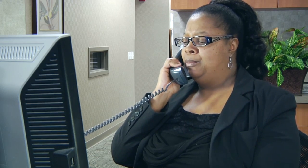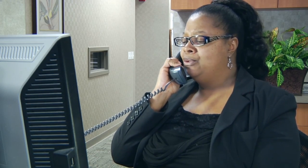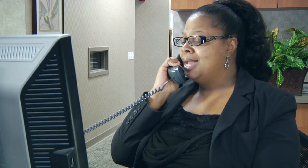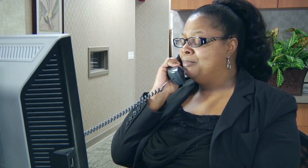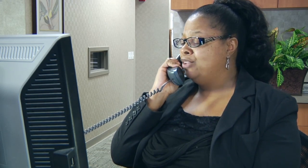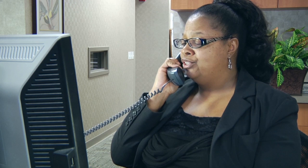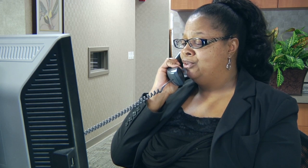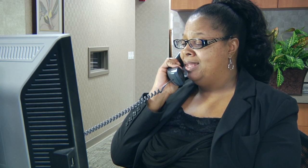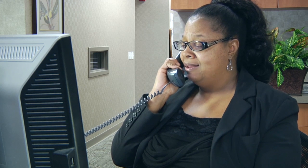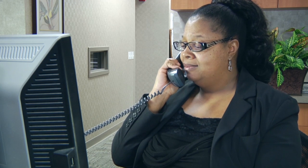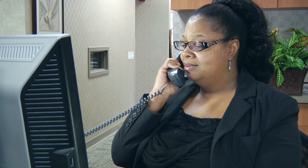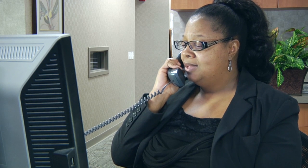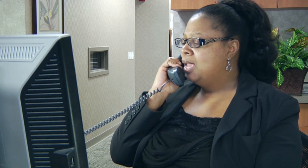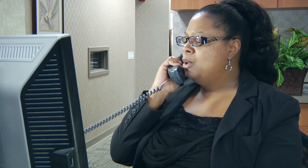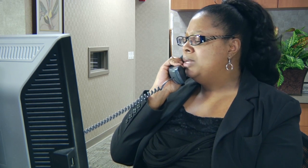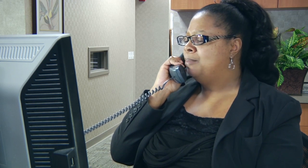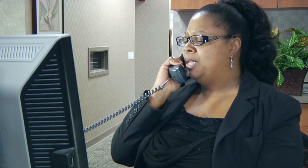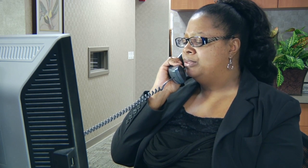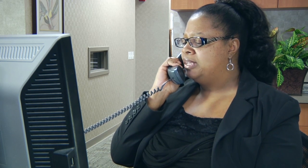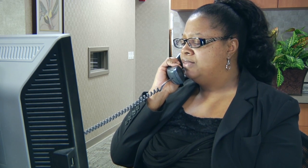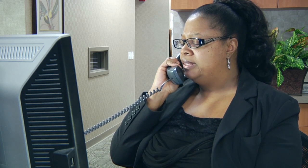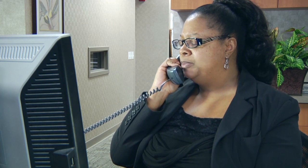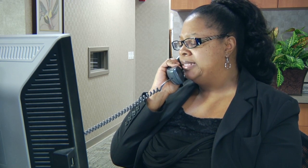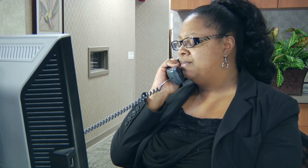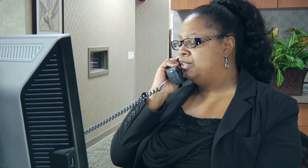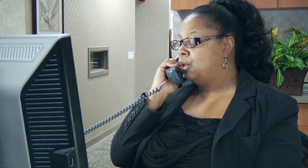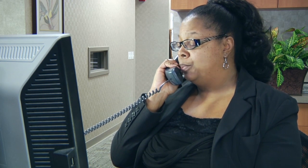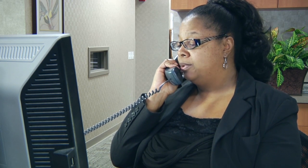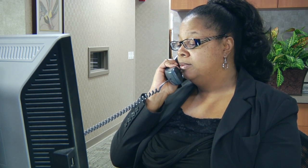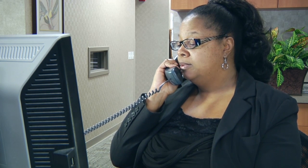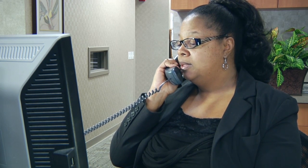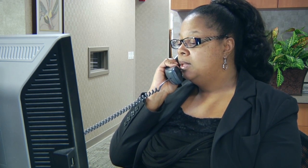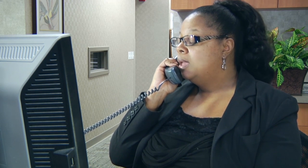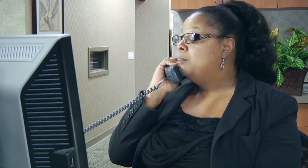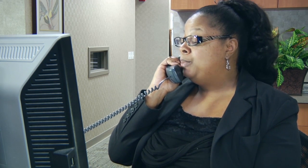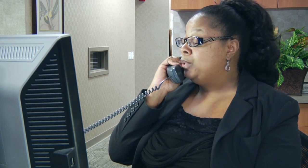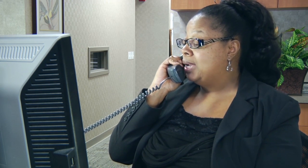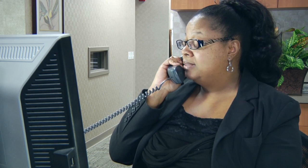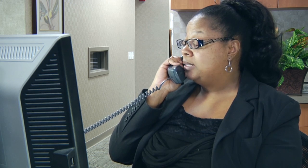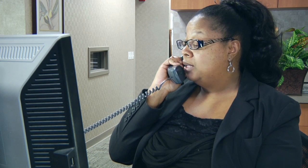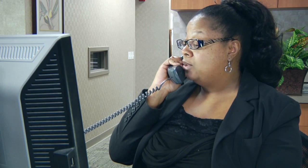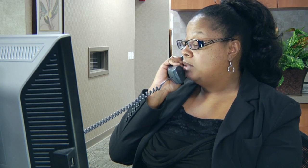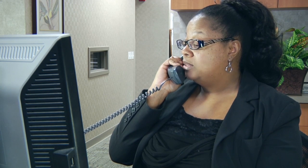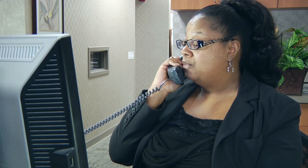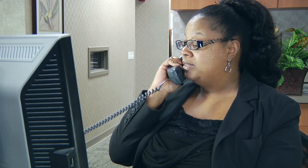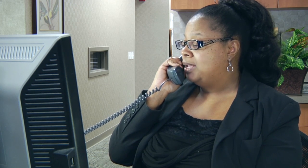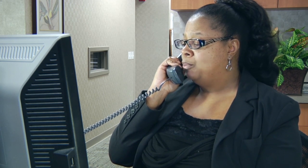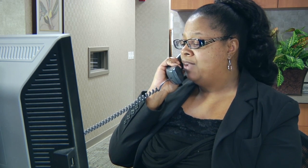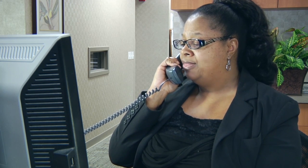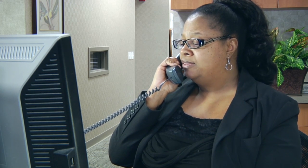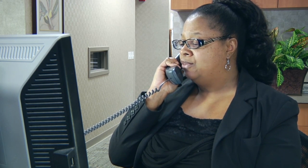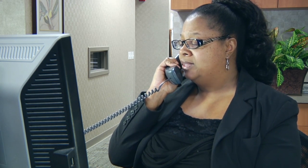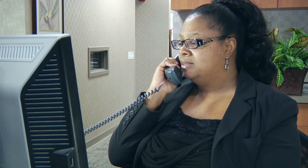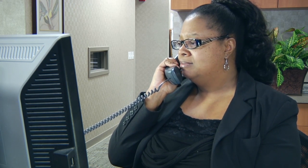technically, ma'am, you're not a patient here yet, and we will not be able to cover the expense of an interpreter. Maybe you can contact another doctor's office that